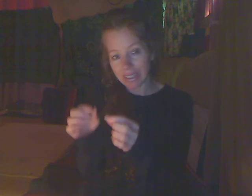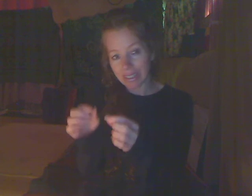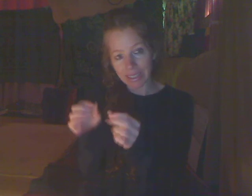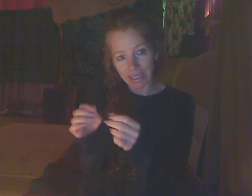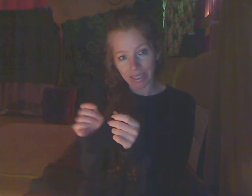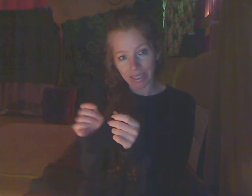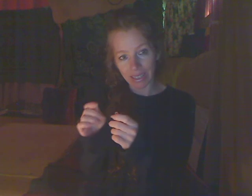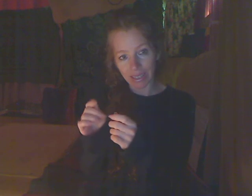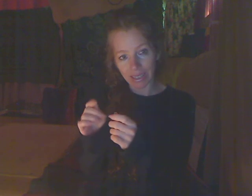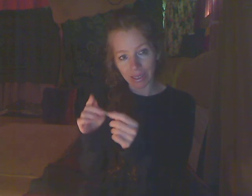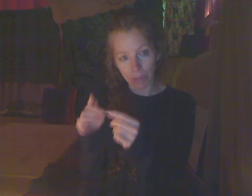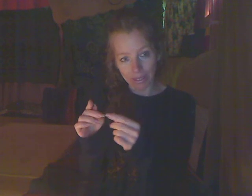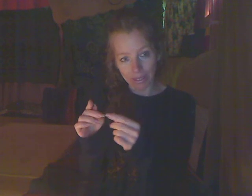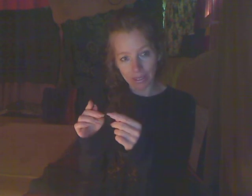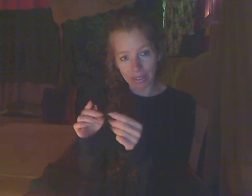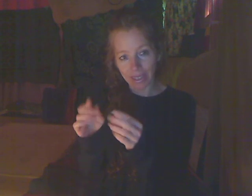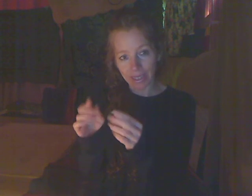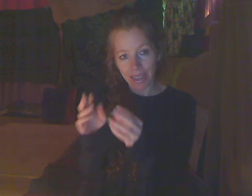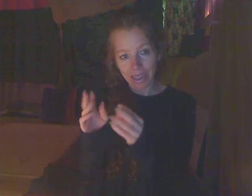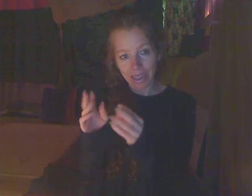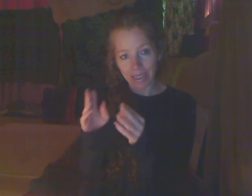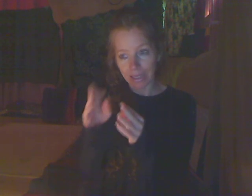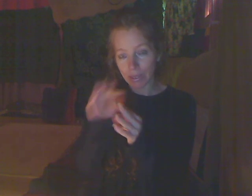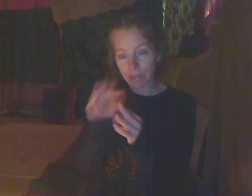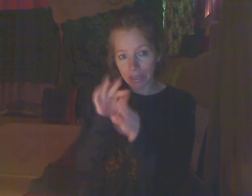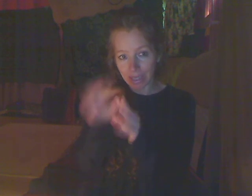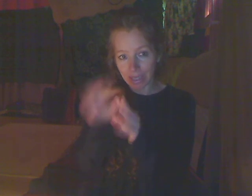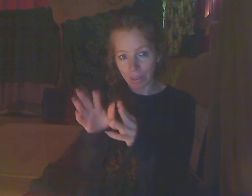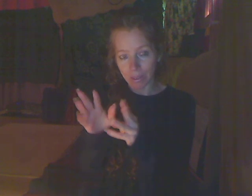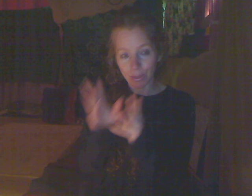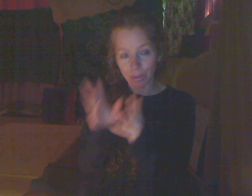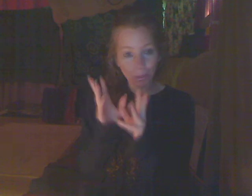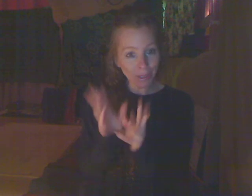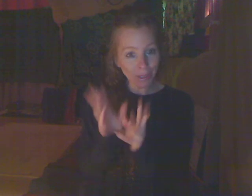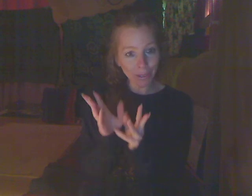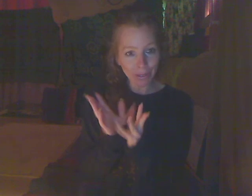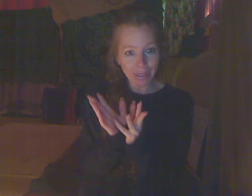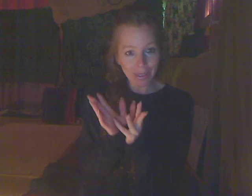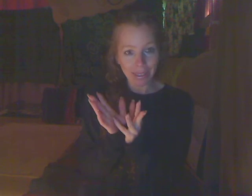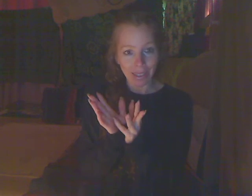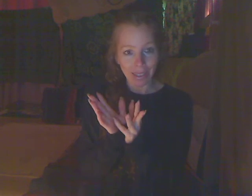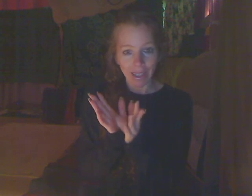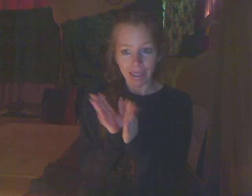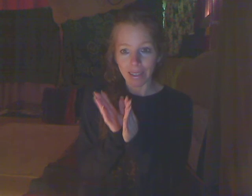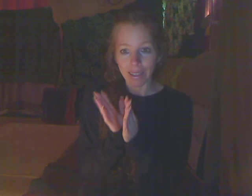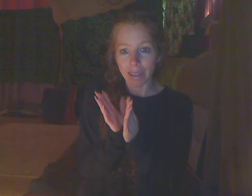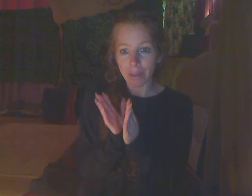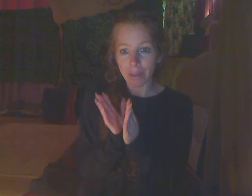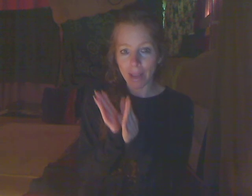teensy tiny ones, little tiny ones when they're really cute and perhaps